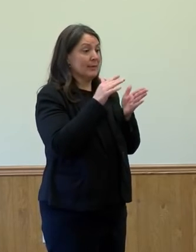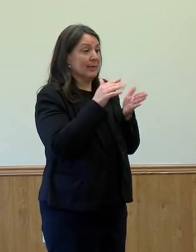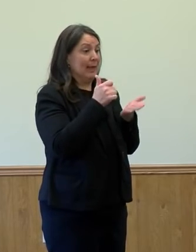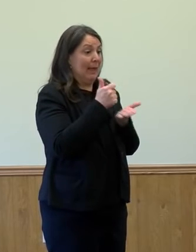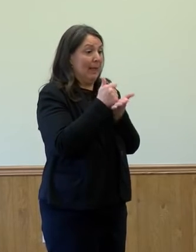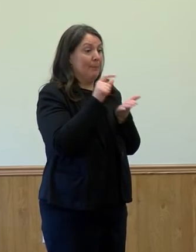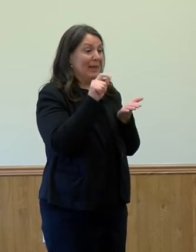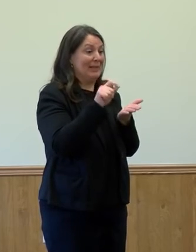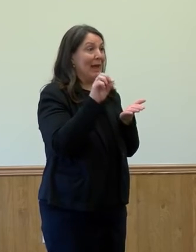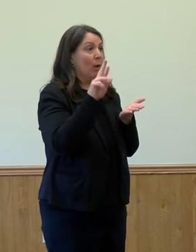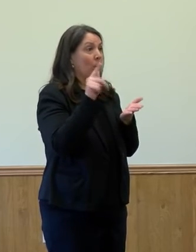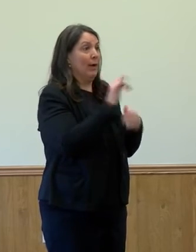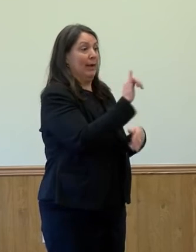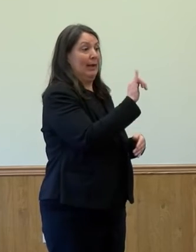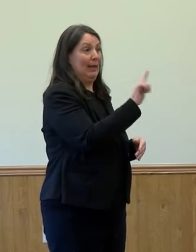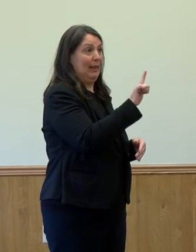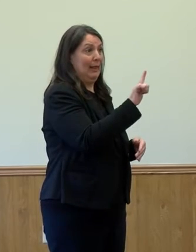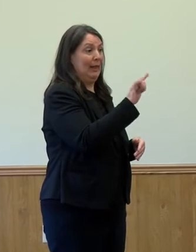IllinoisHousingHelp.org, that's